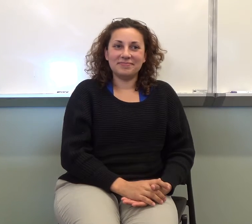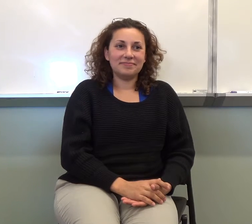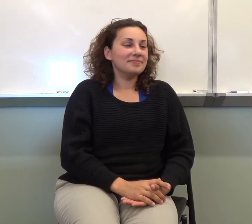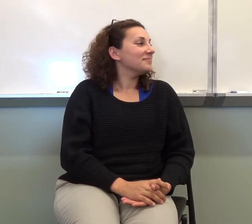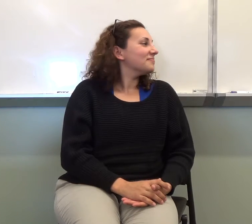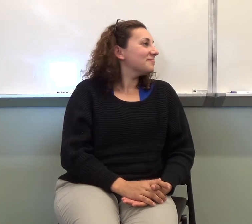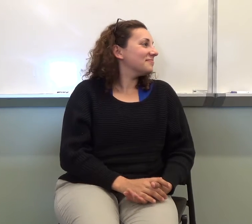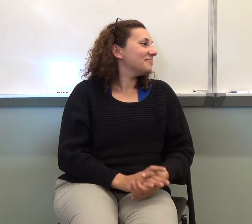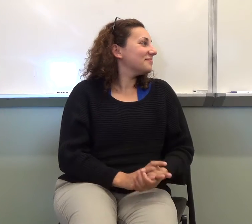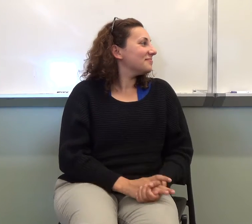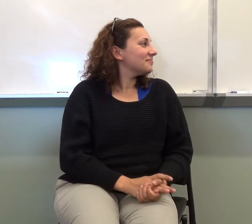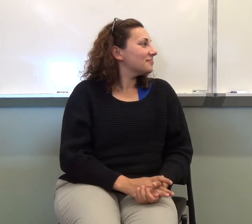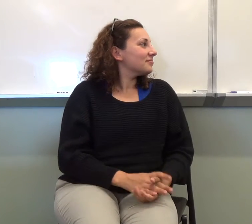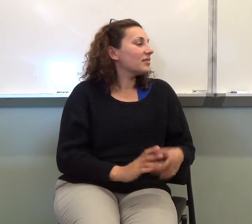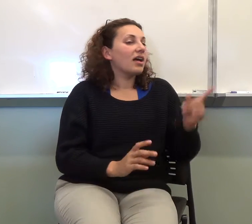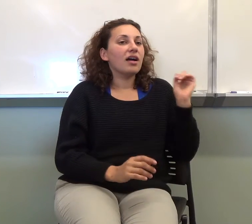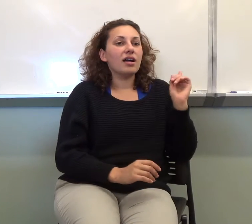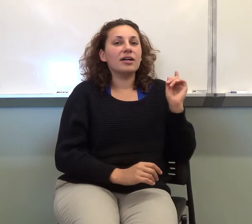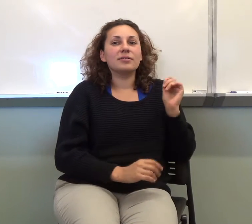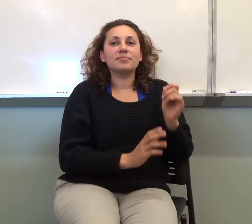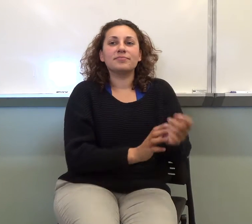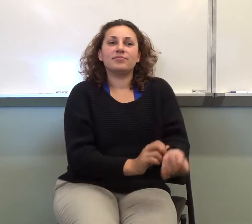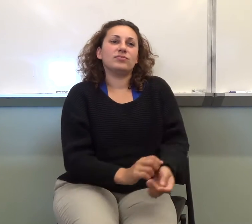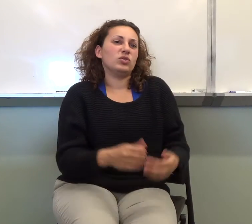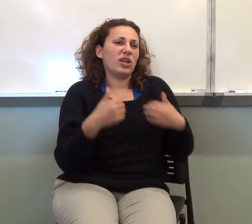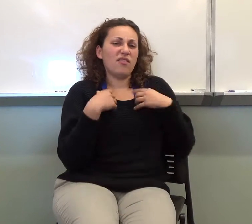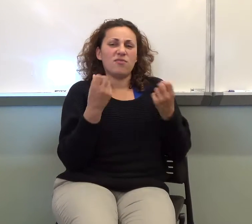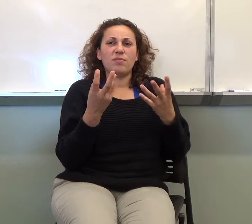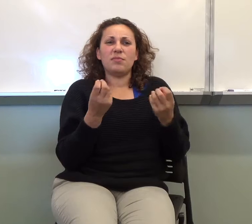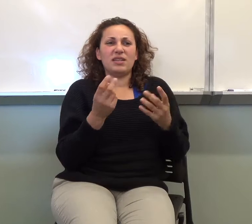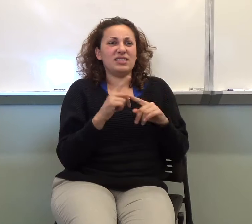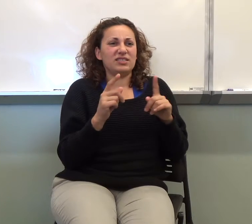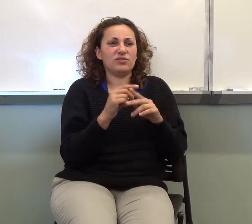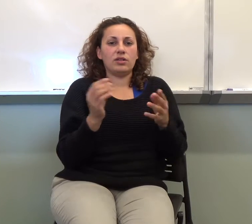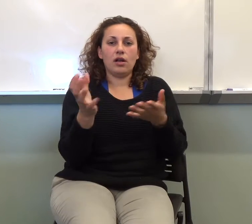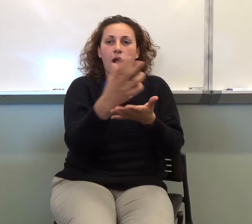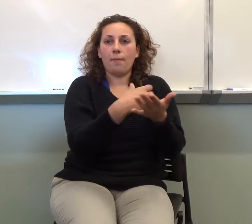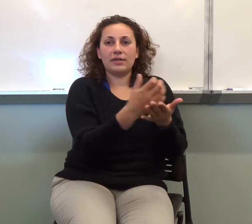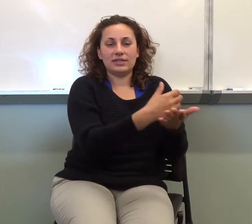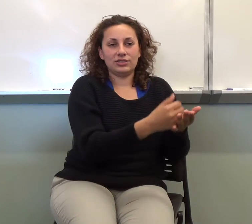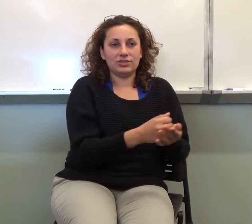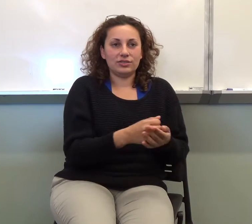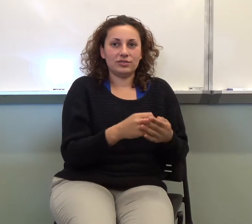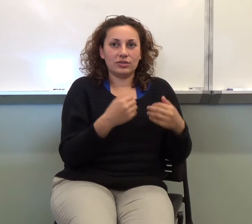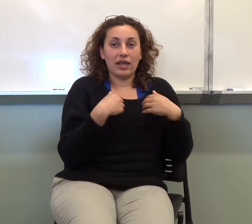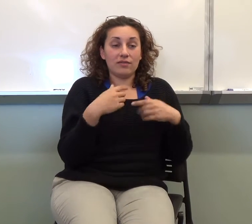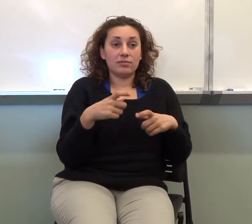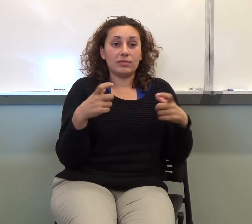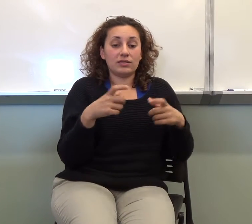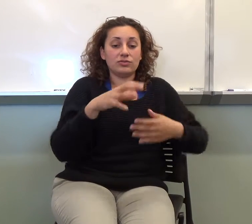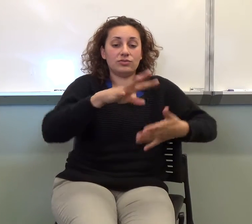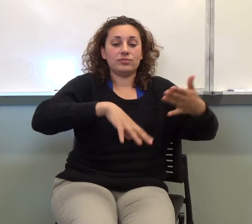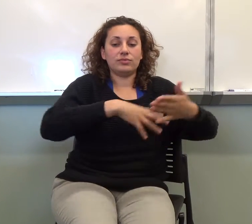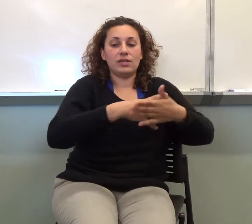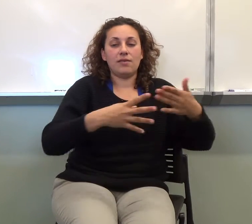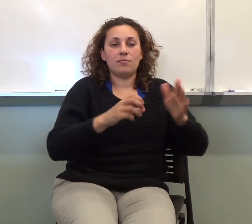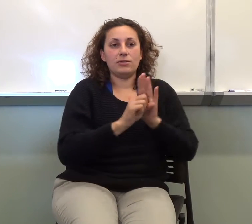Yeah, because you could get all sorts of pairs, all sorts of combinations. You get a much bigger table of sample space at that point, and it's